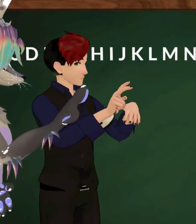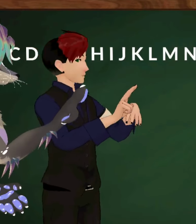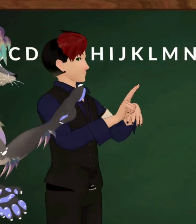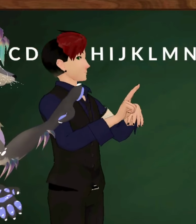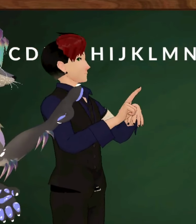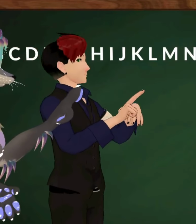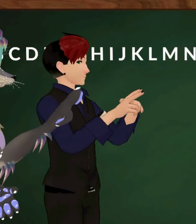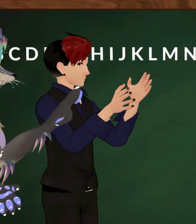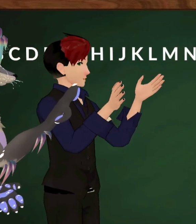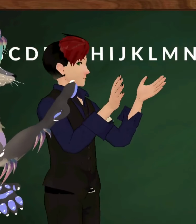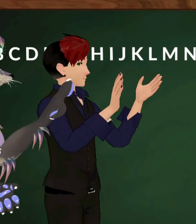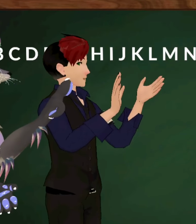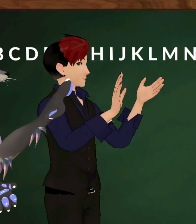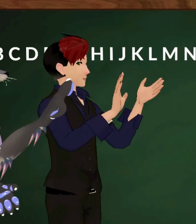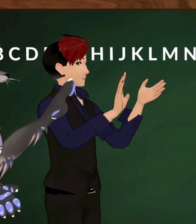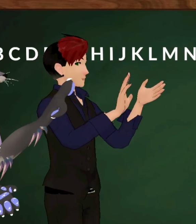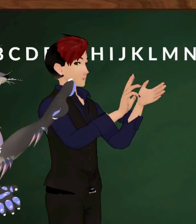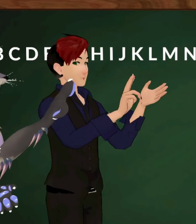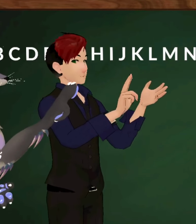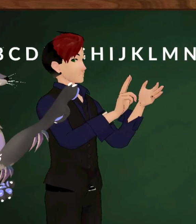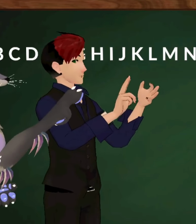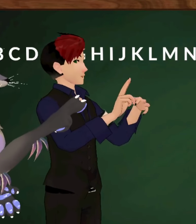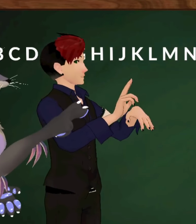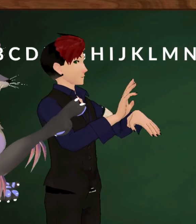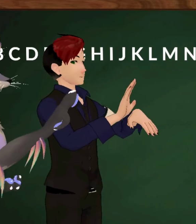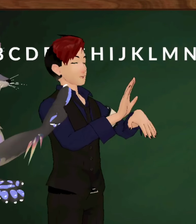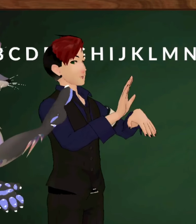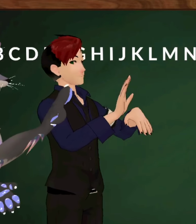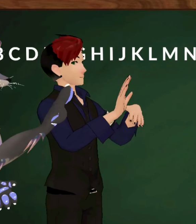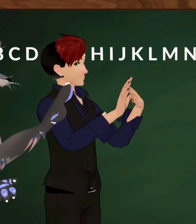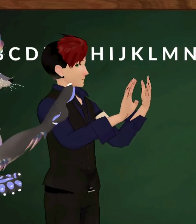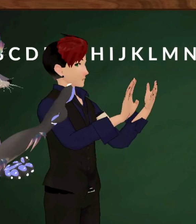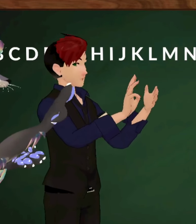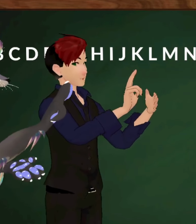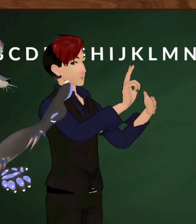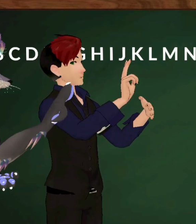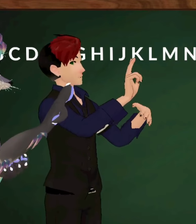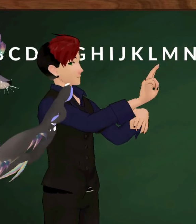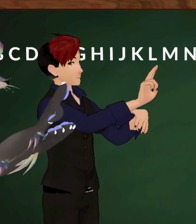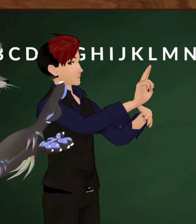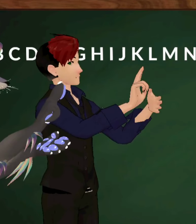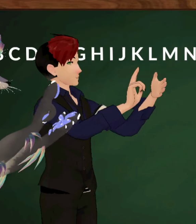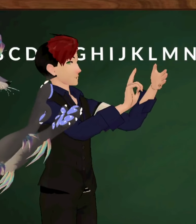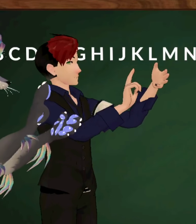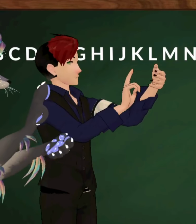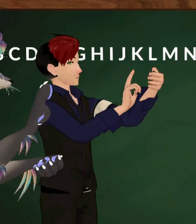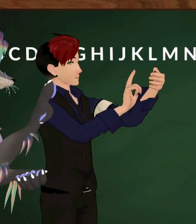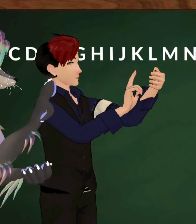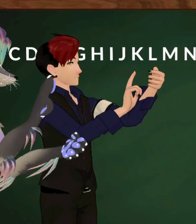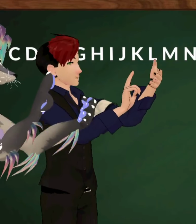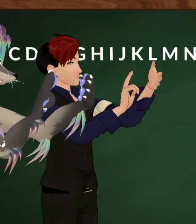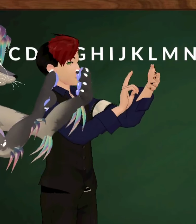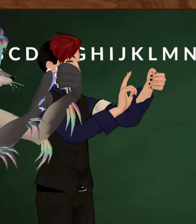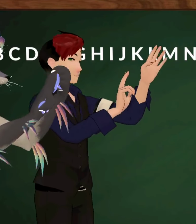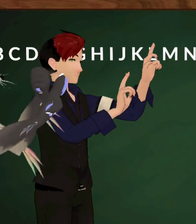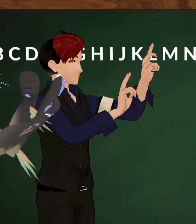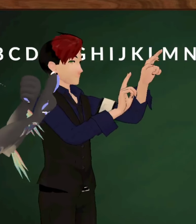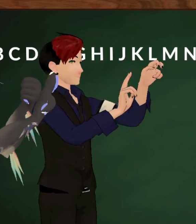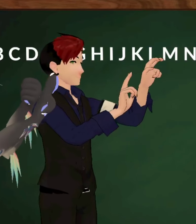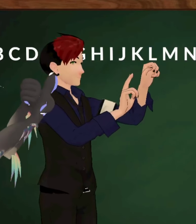yeah. But some people have combo avatars and all that stuff. But if you don't have all that, you just take this and you actually show by,